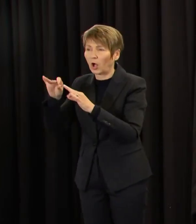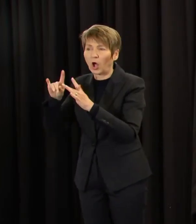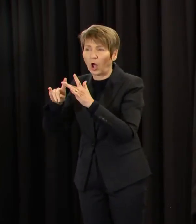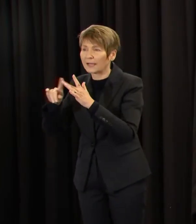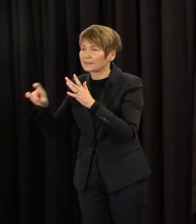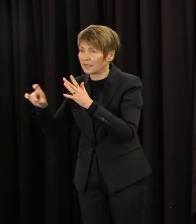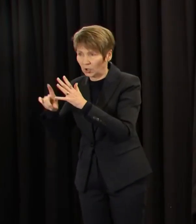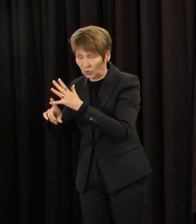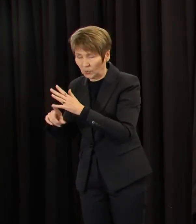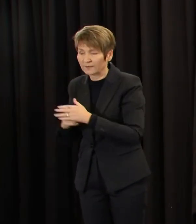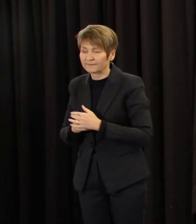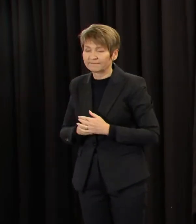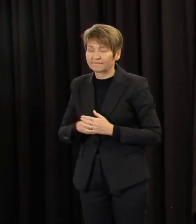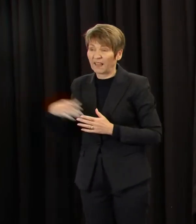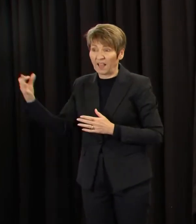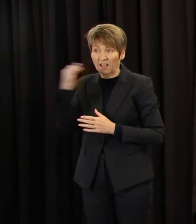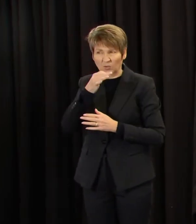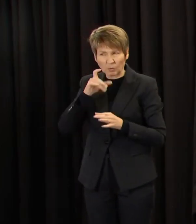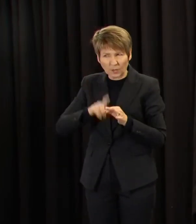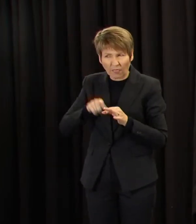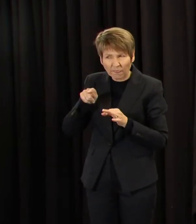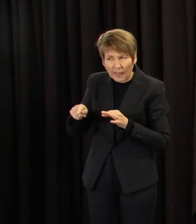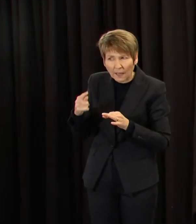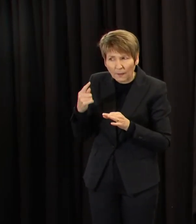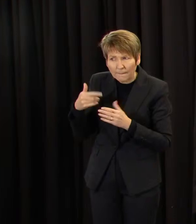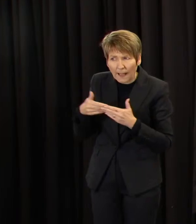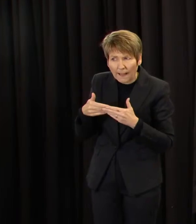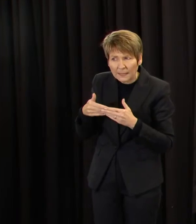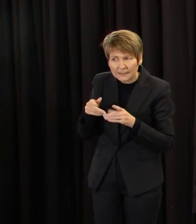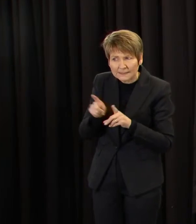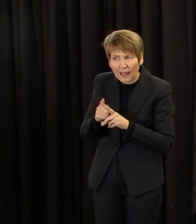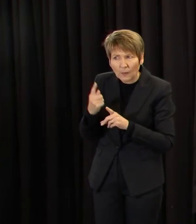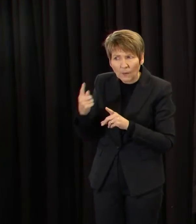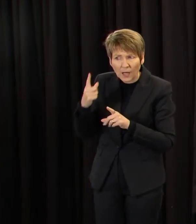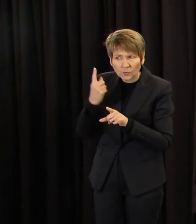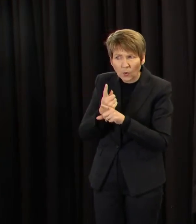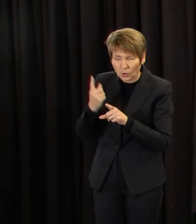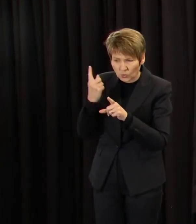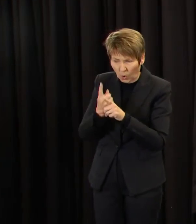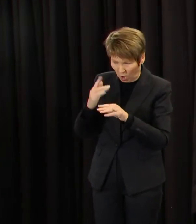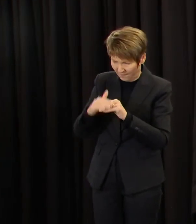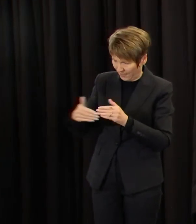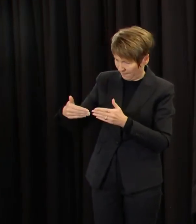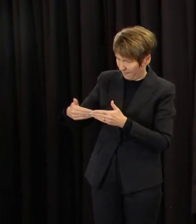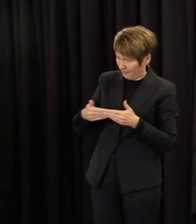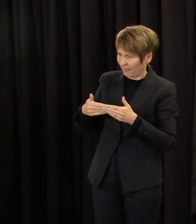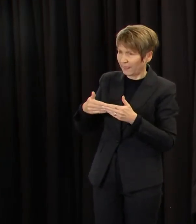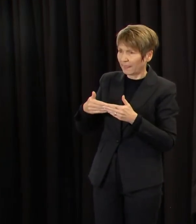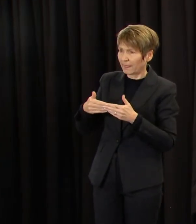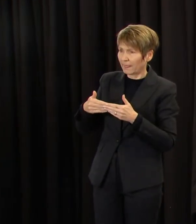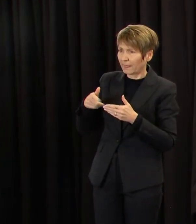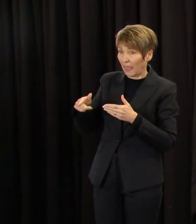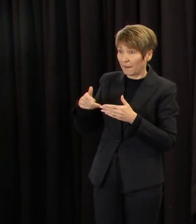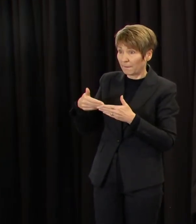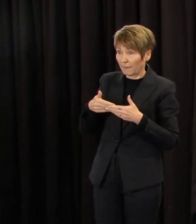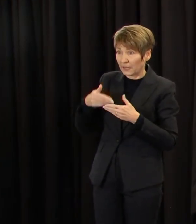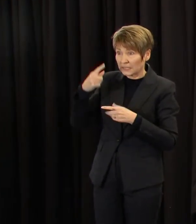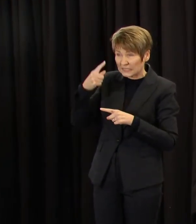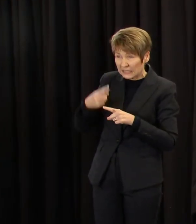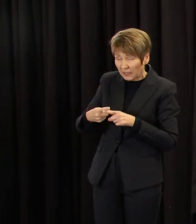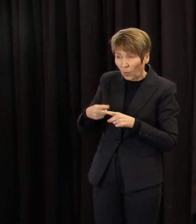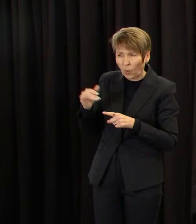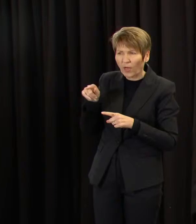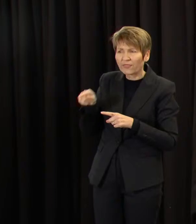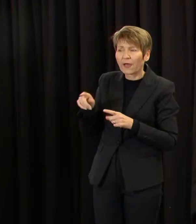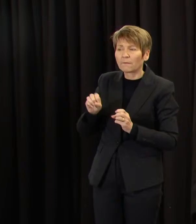hospital for a while now. Is it the same infant or is it a different infant? And are they ill themselves, or are they in